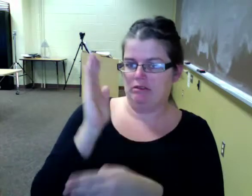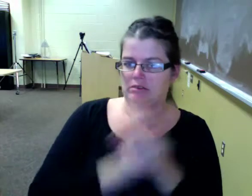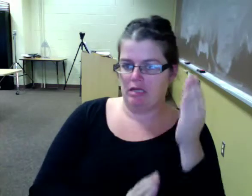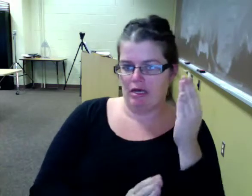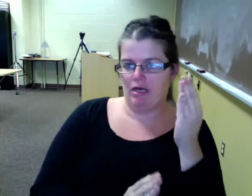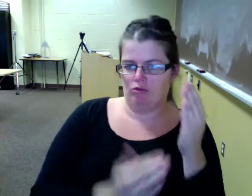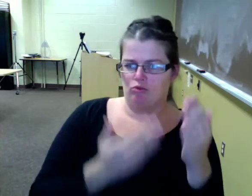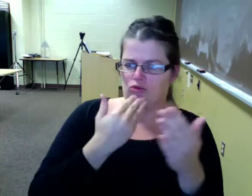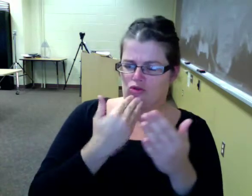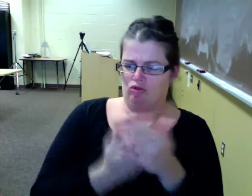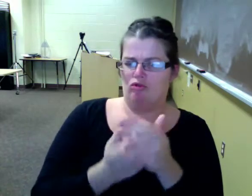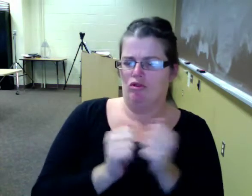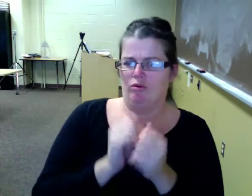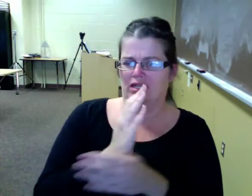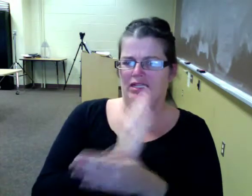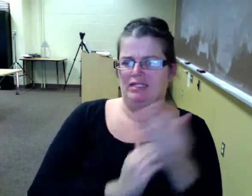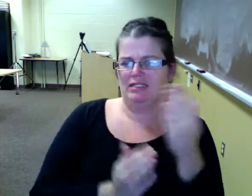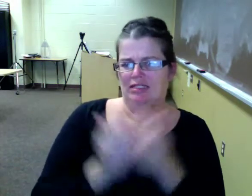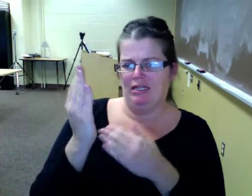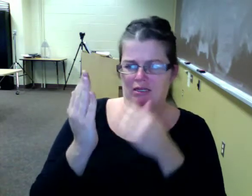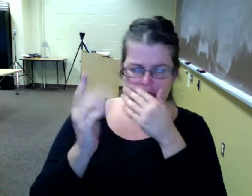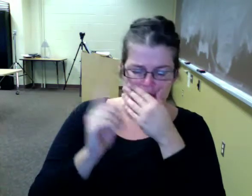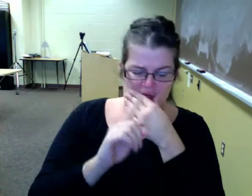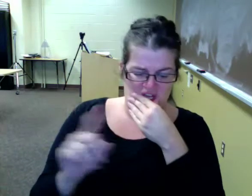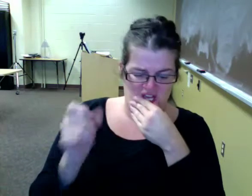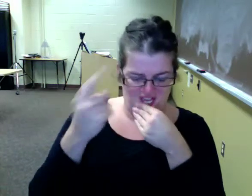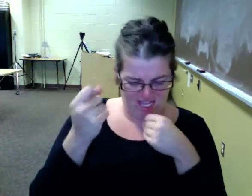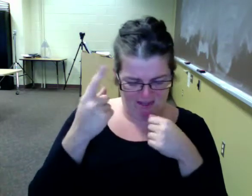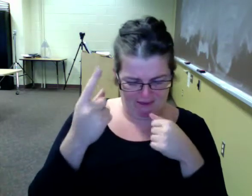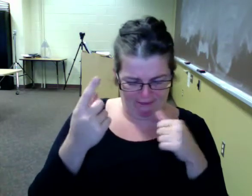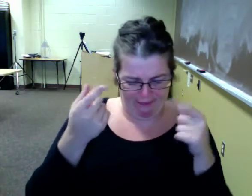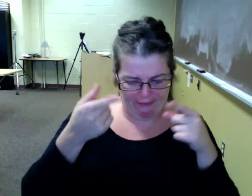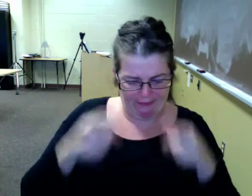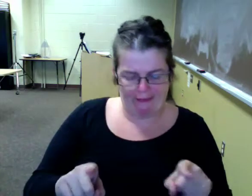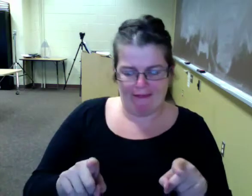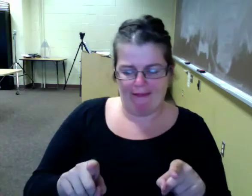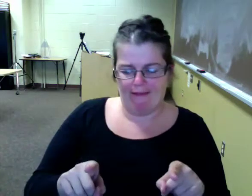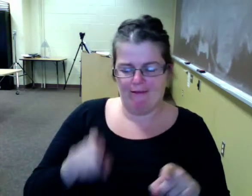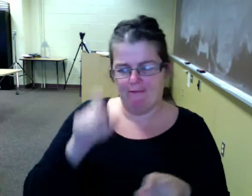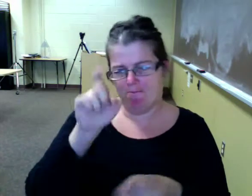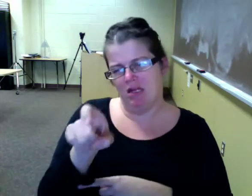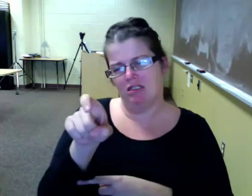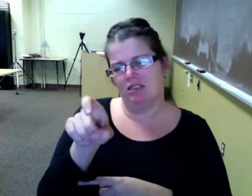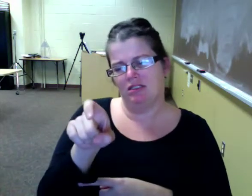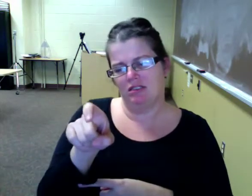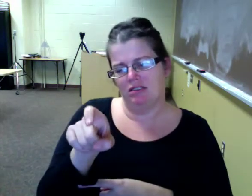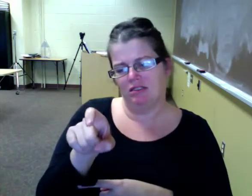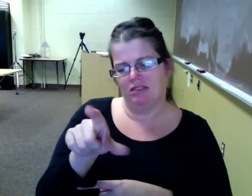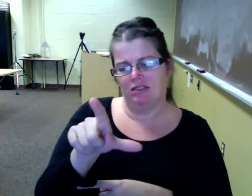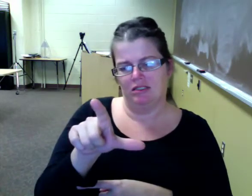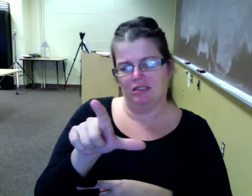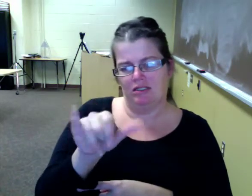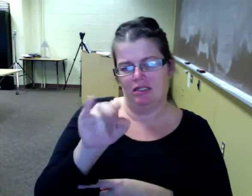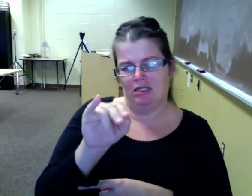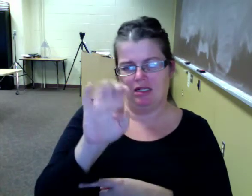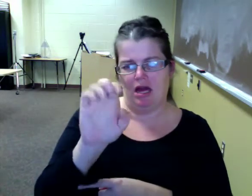with his hands. But when it came to lining up that the things on the bike, he just couldn't do